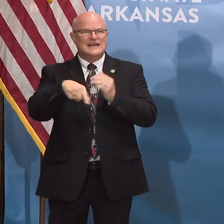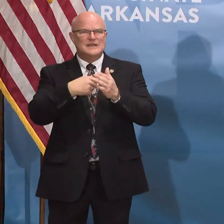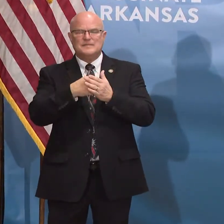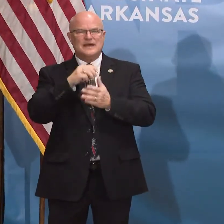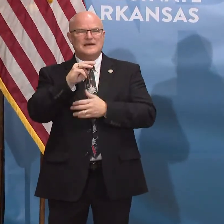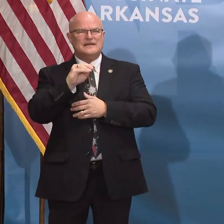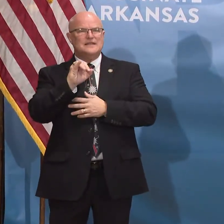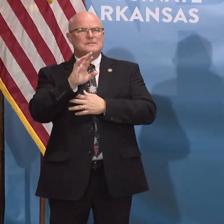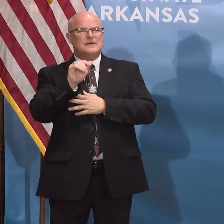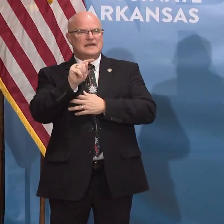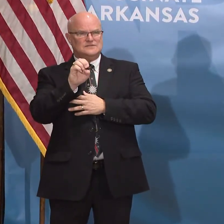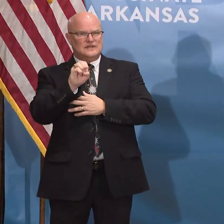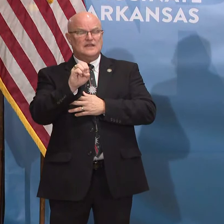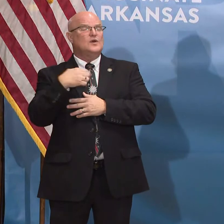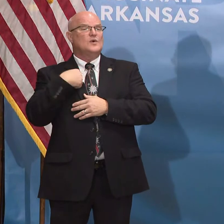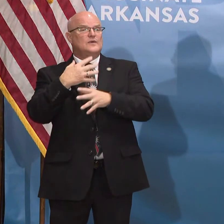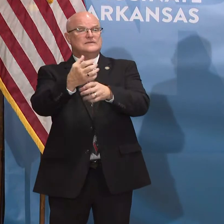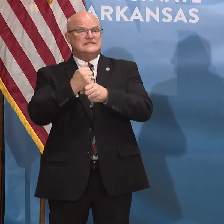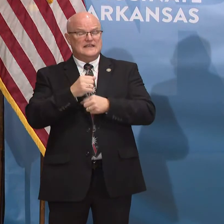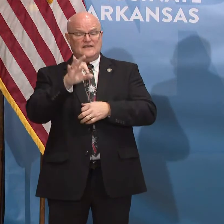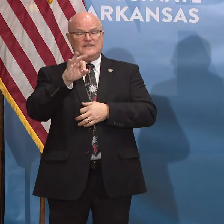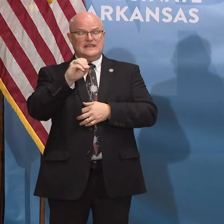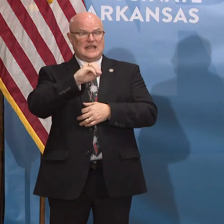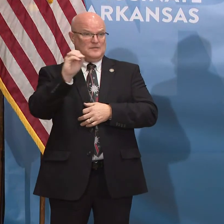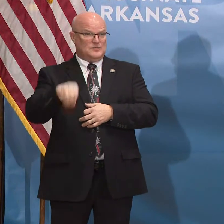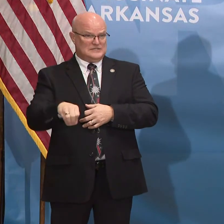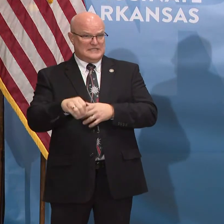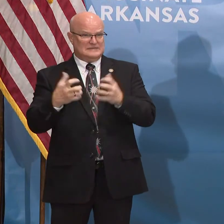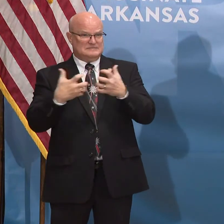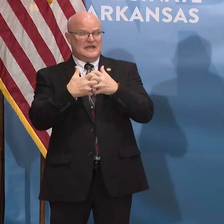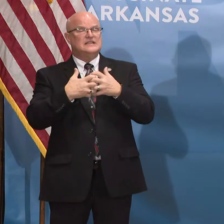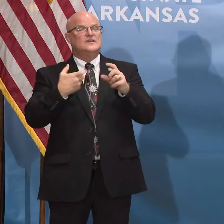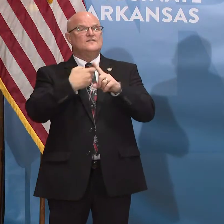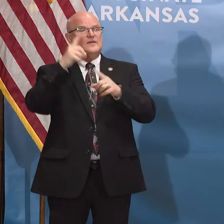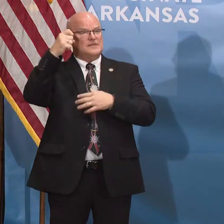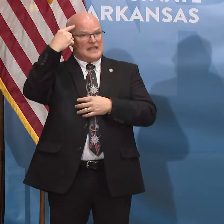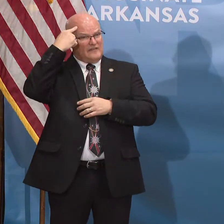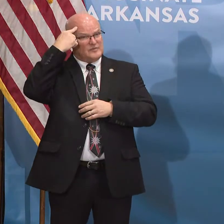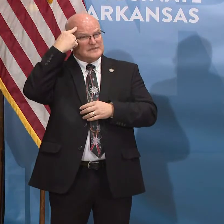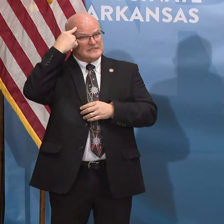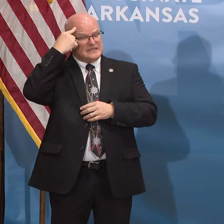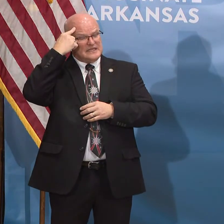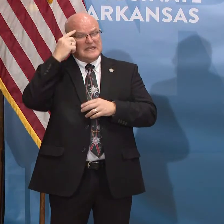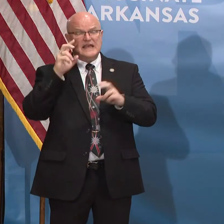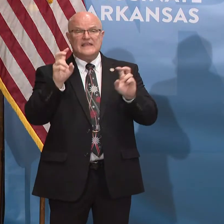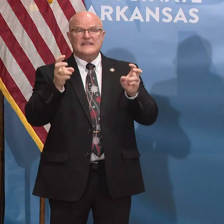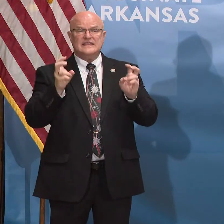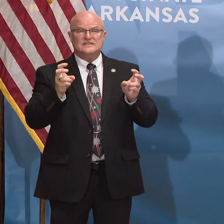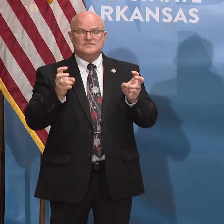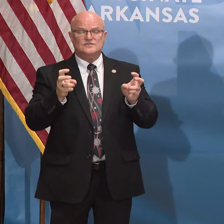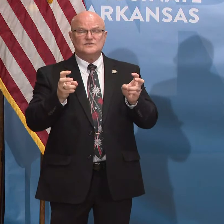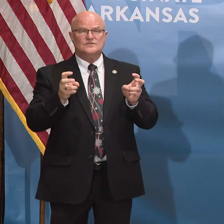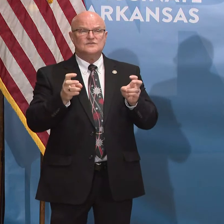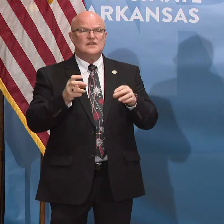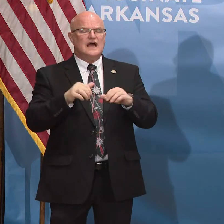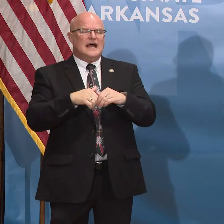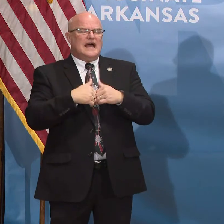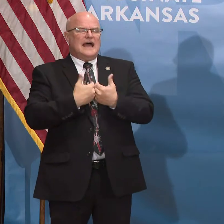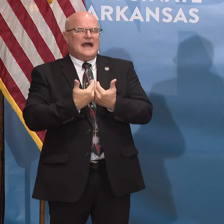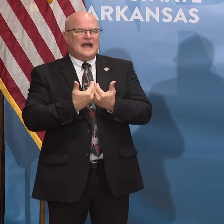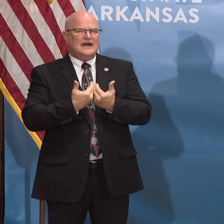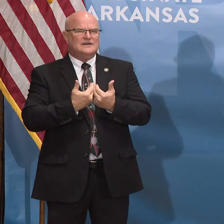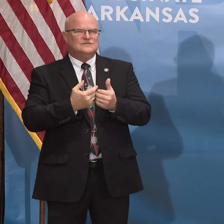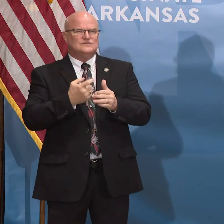rate. We would receive this same 90% match rate from the federal government. The issue is on how